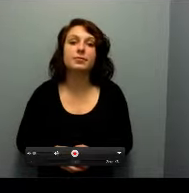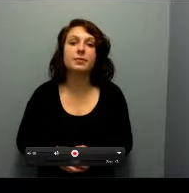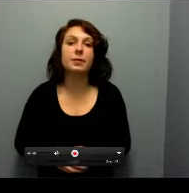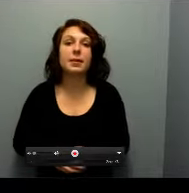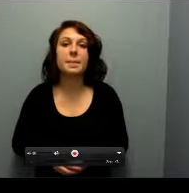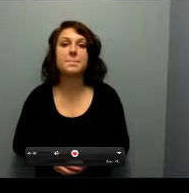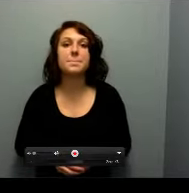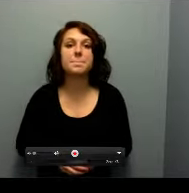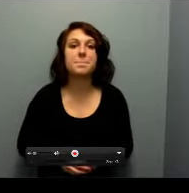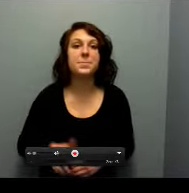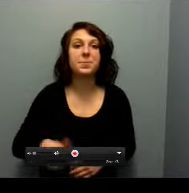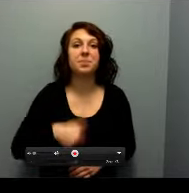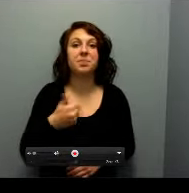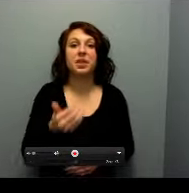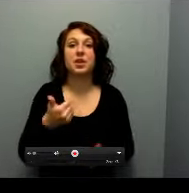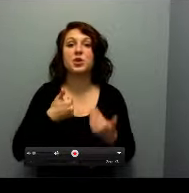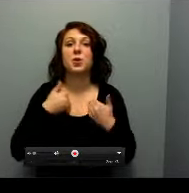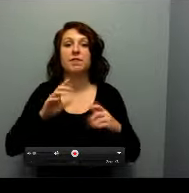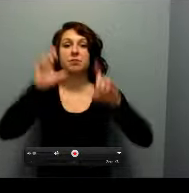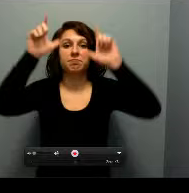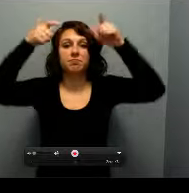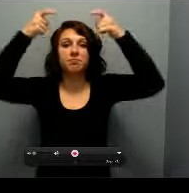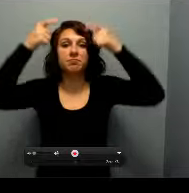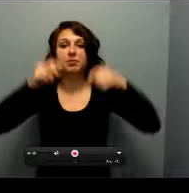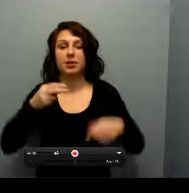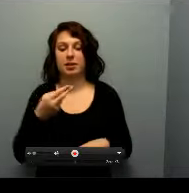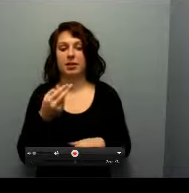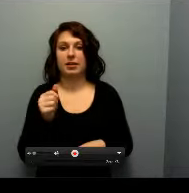We have something called the halo effect.